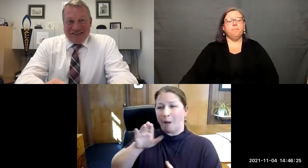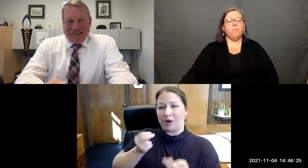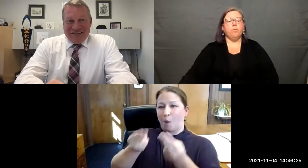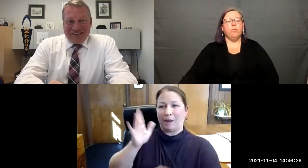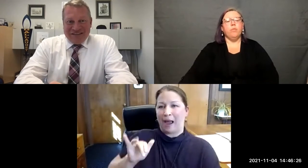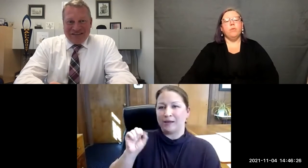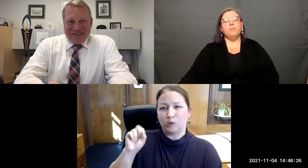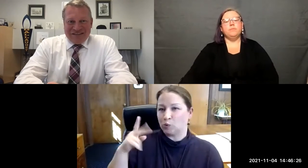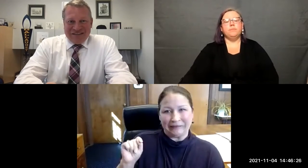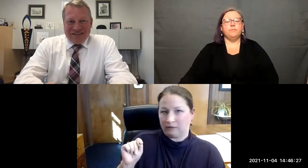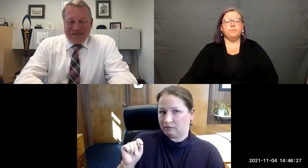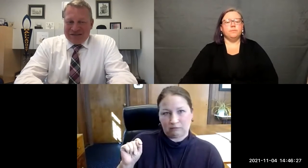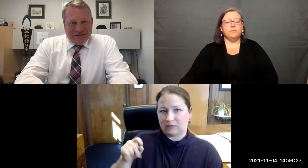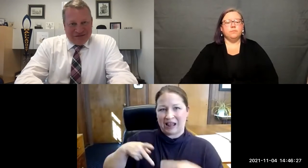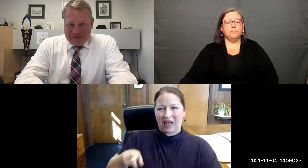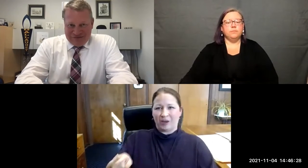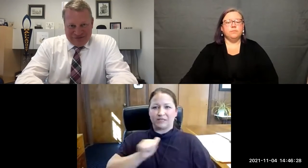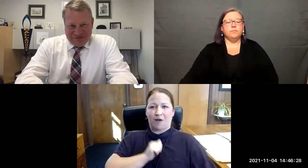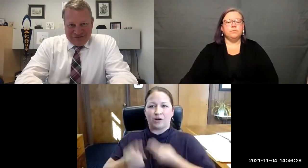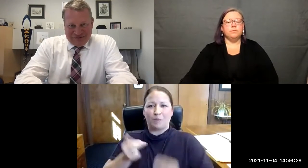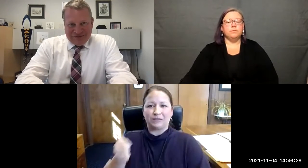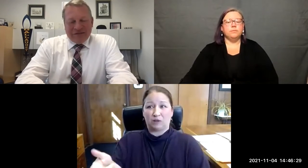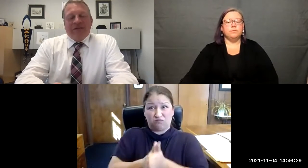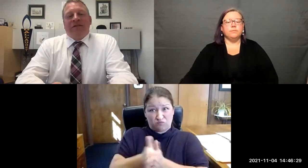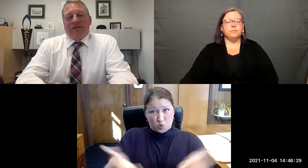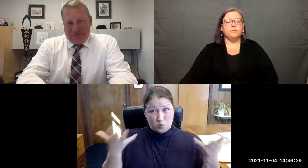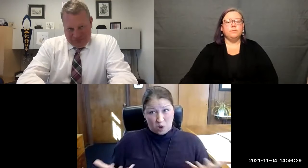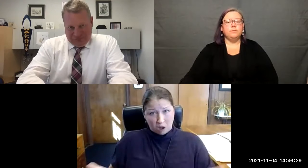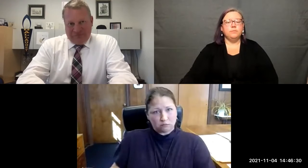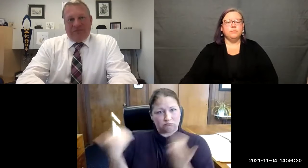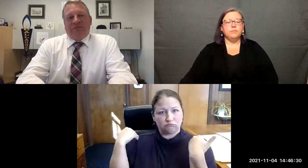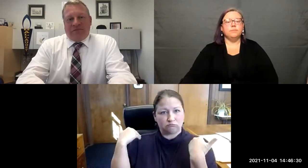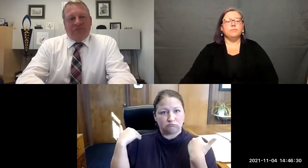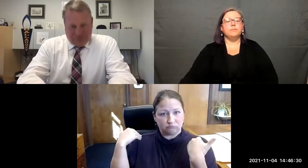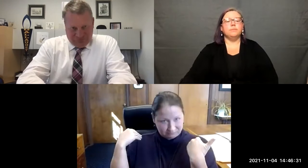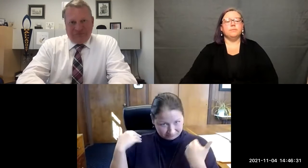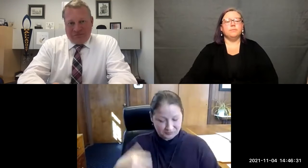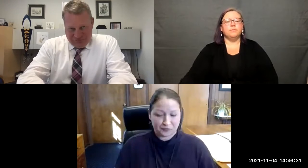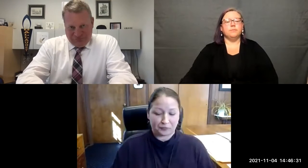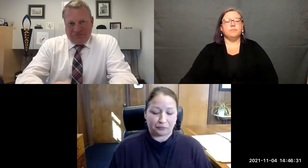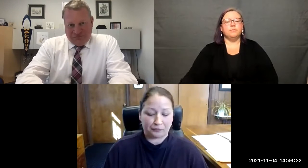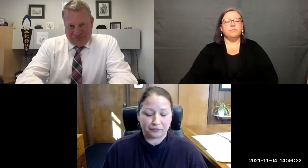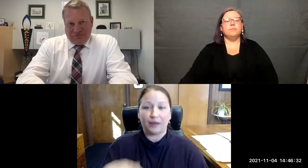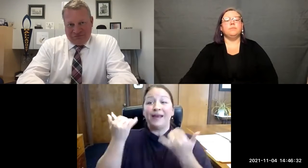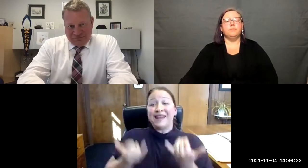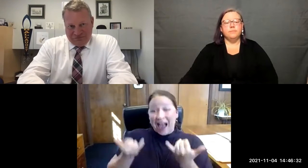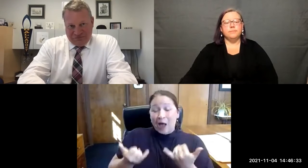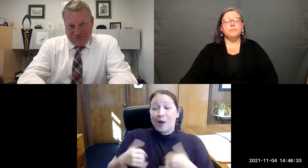that, that it shouldn't be nominations based on the superintendent. It should be self-nominated, that people can speak up